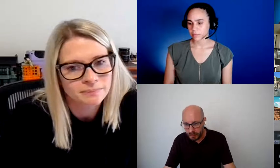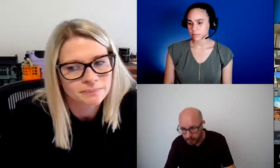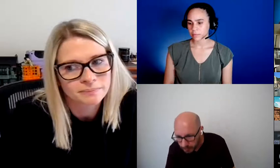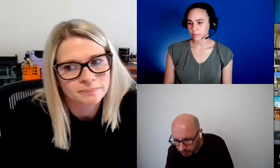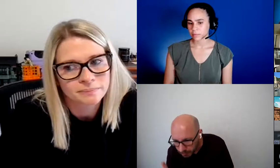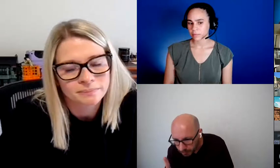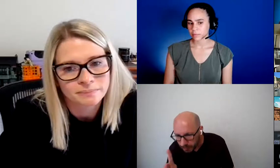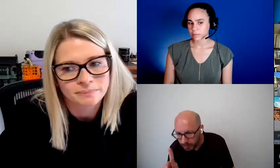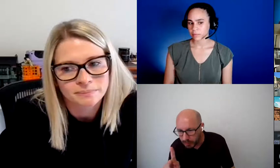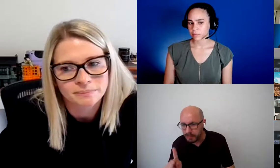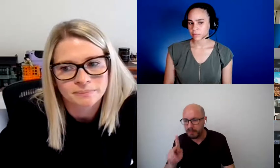Kevin, you're muted.